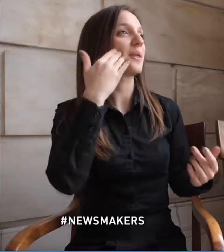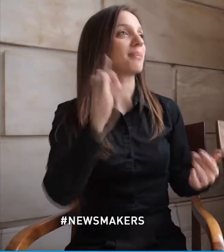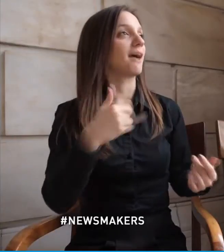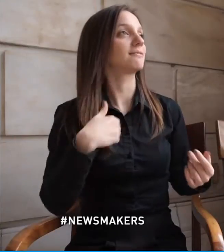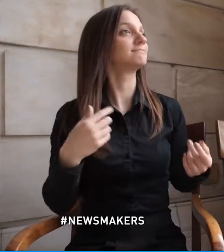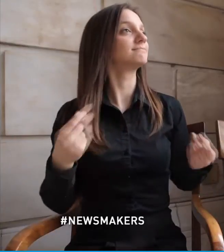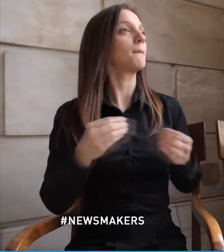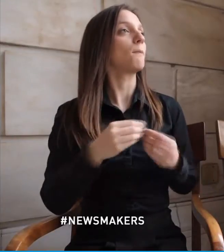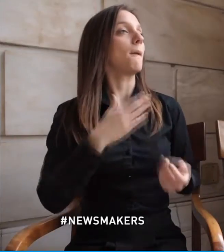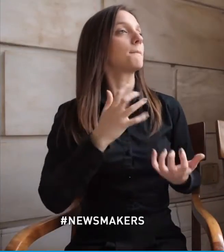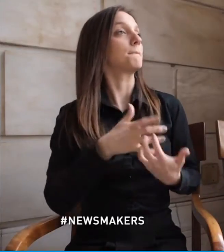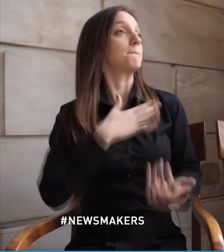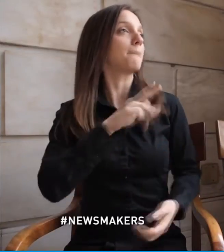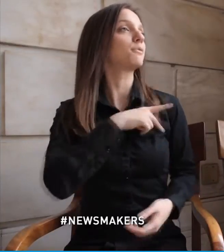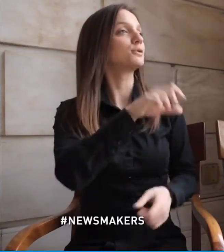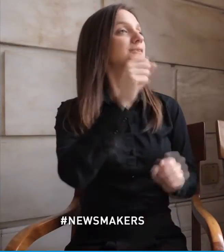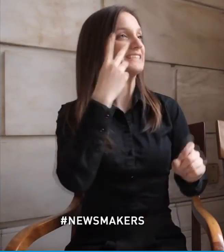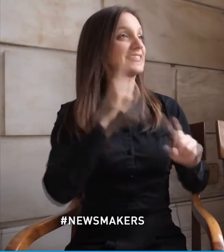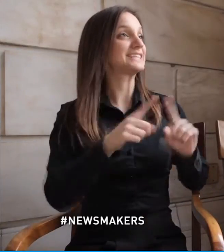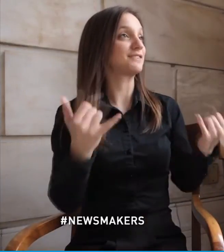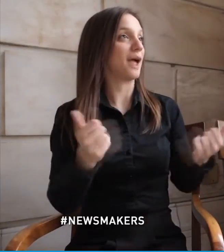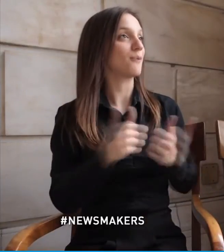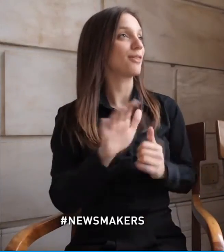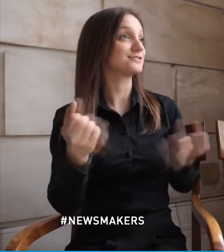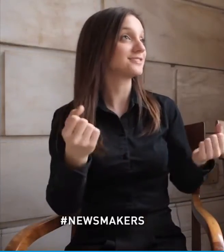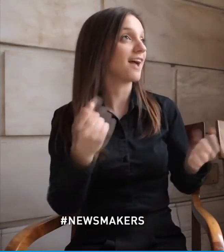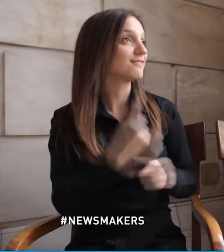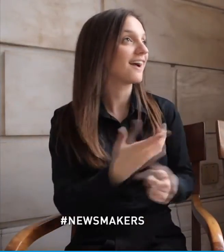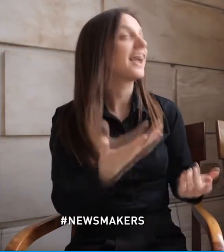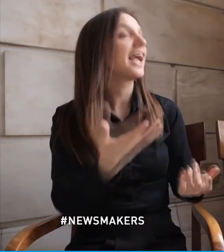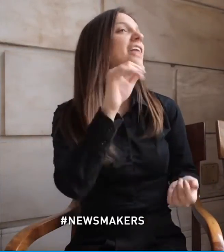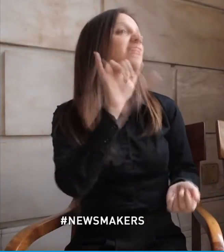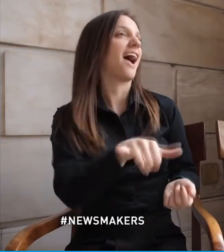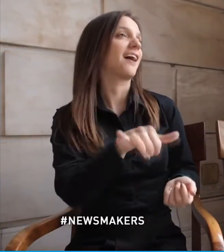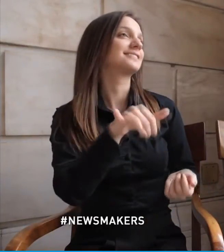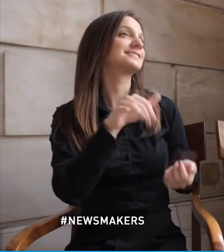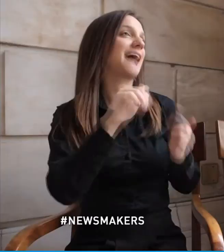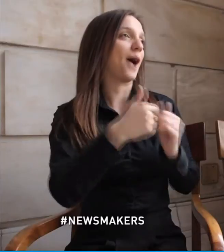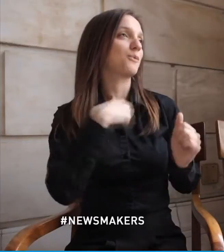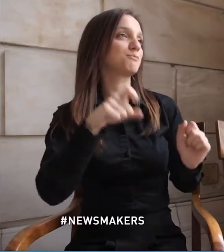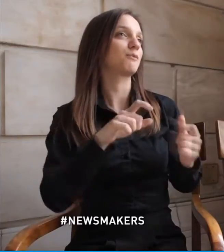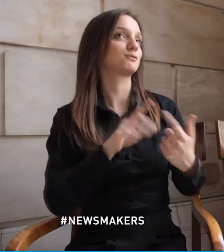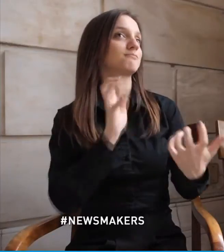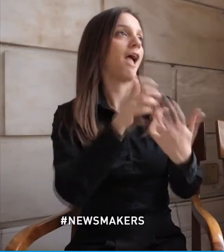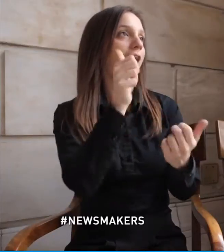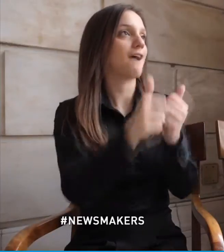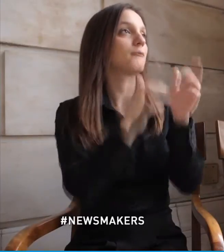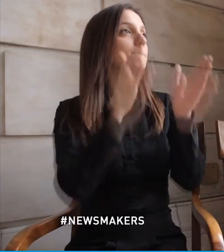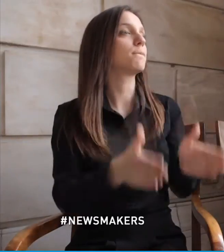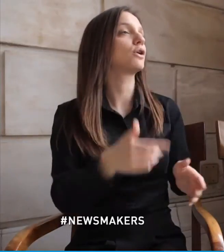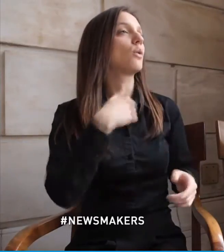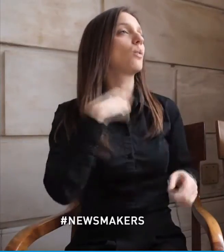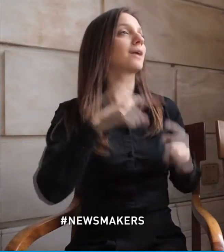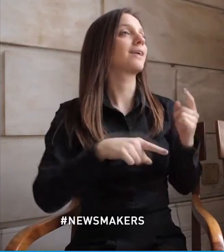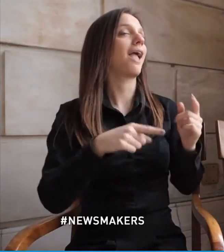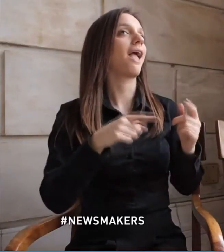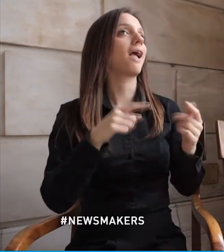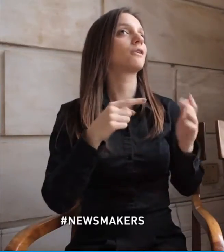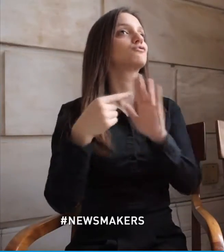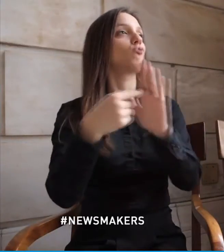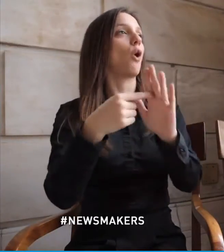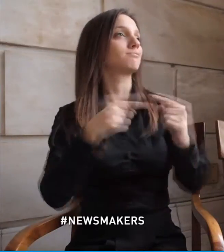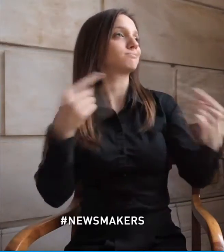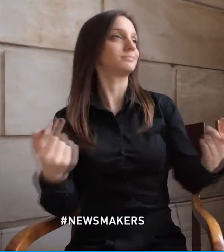kind of personality that I have, you can see the difference now with her signing style. And that's the way that we're supposed to be with every person. We can't portray something that they're not.